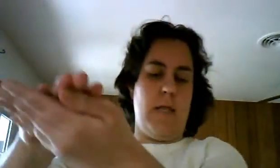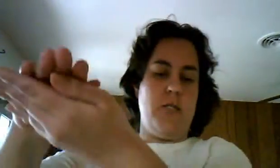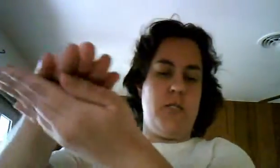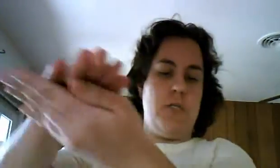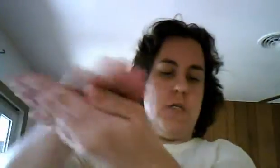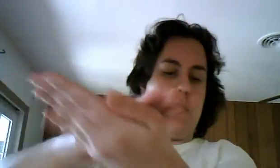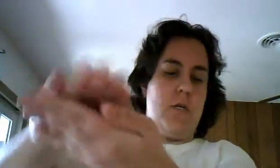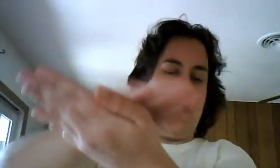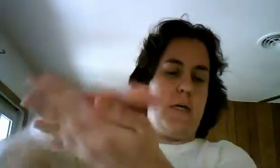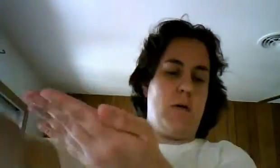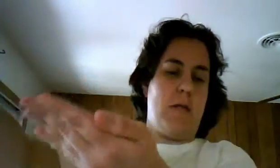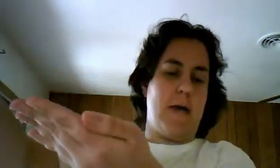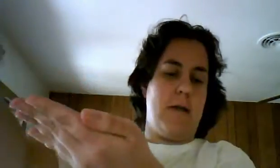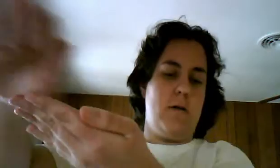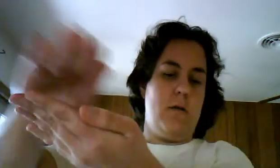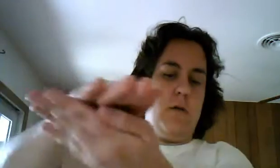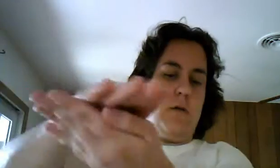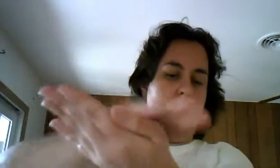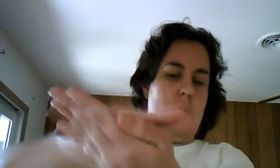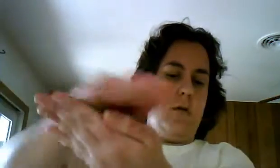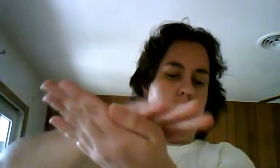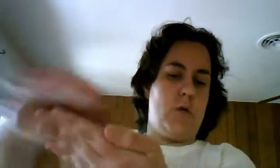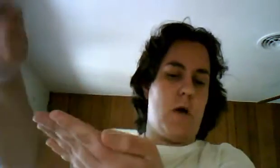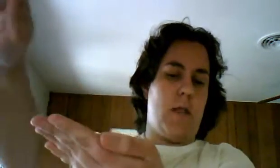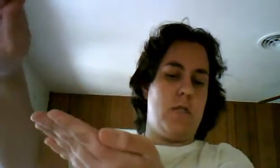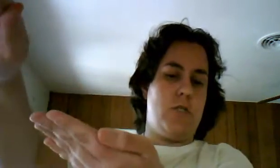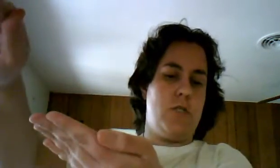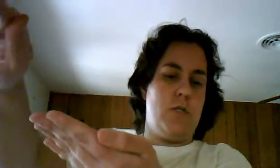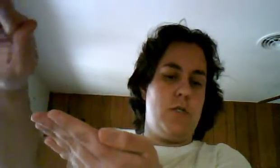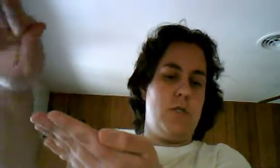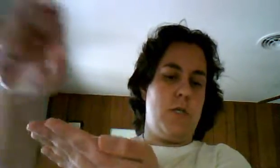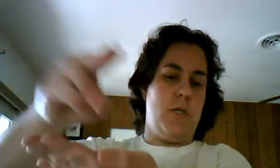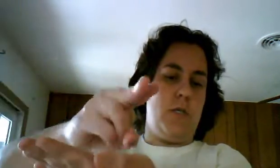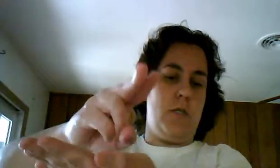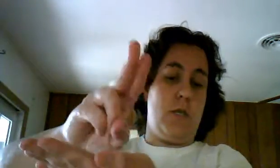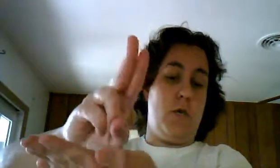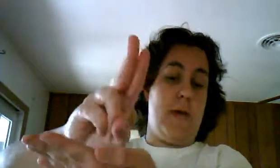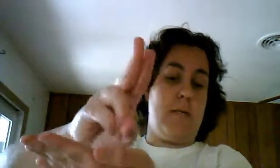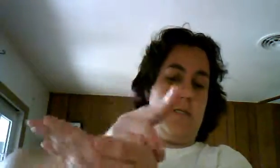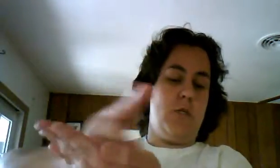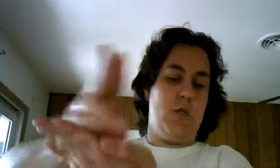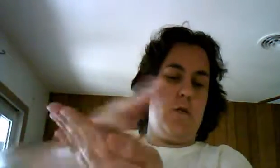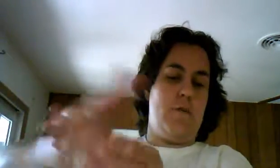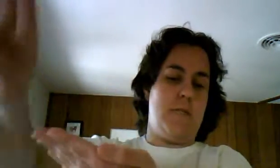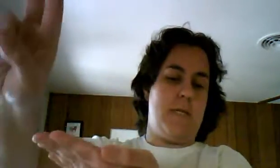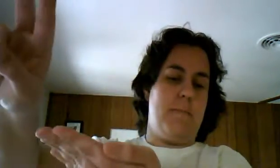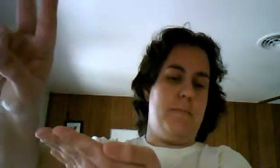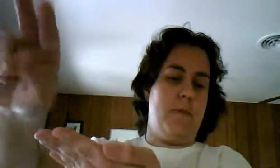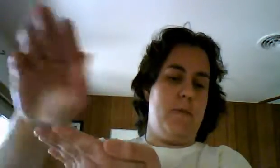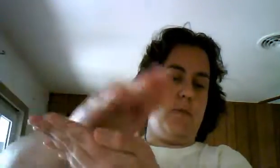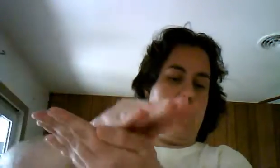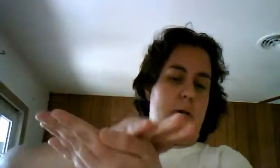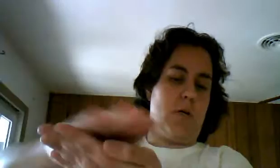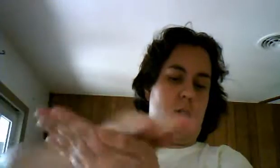College, you're gonna go like that. College. U hand, university. So we got